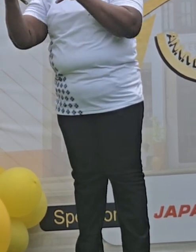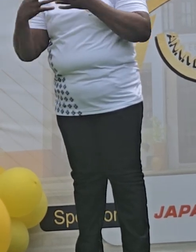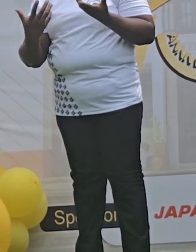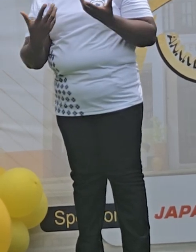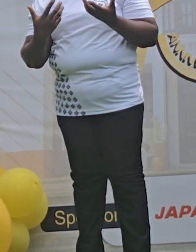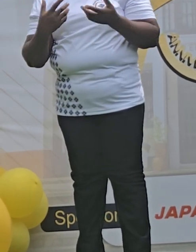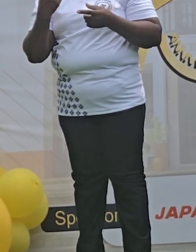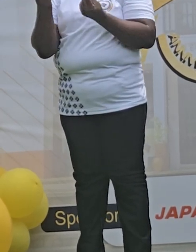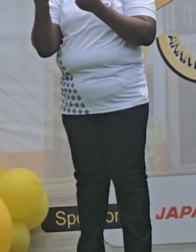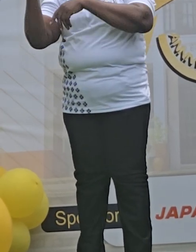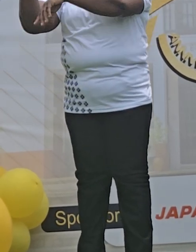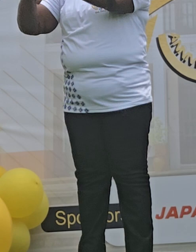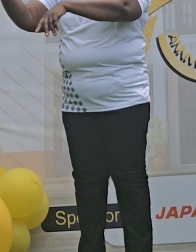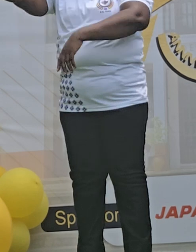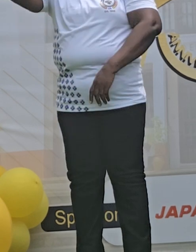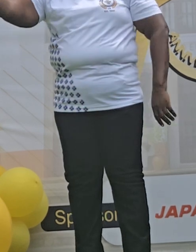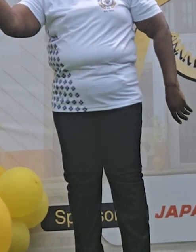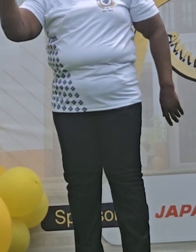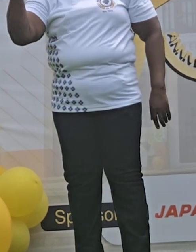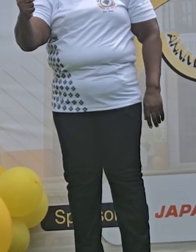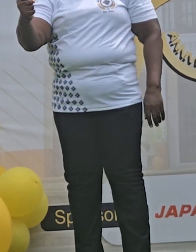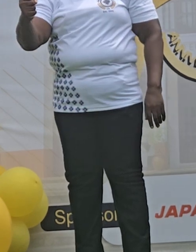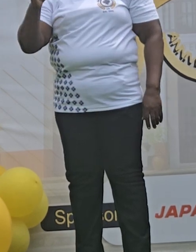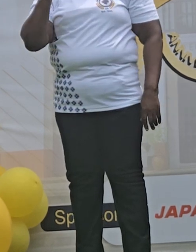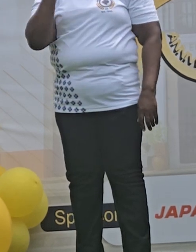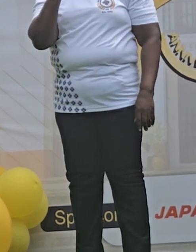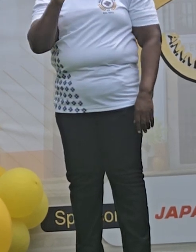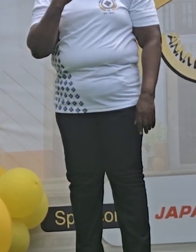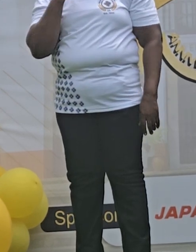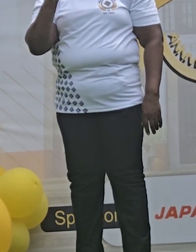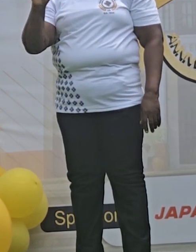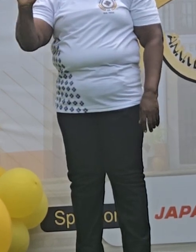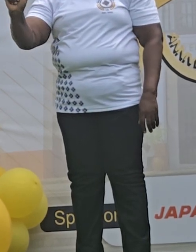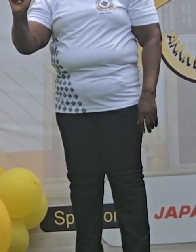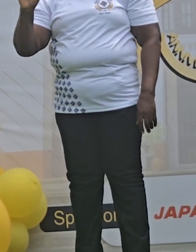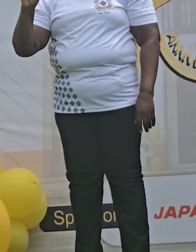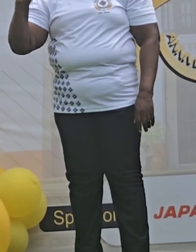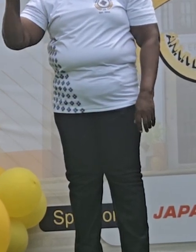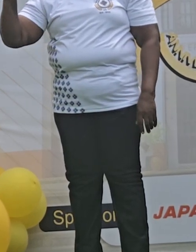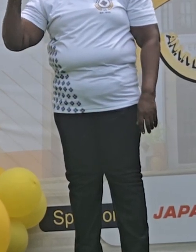then Dr. K. Buzia to establish the